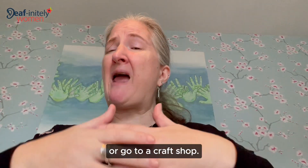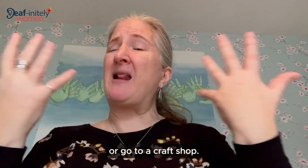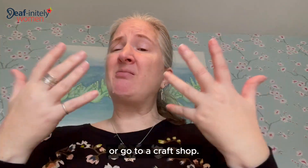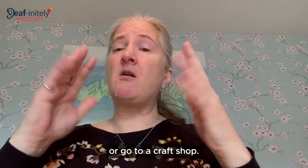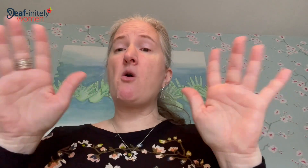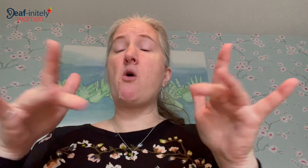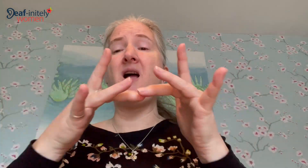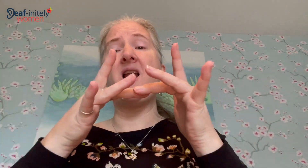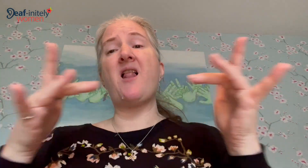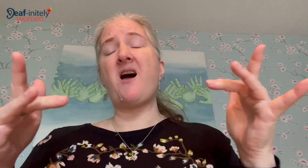shop.